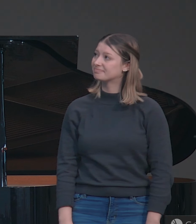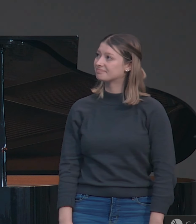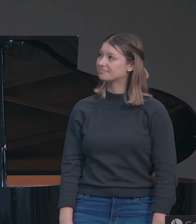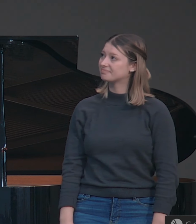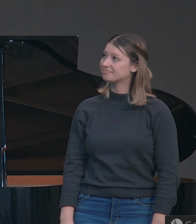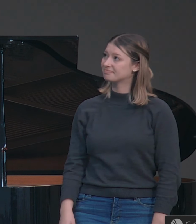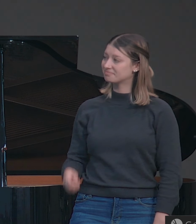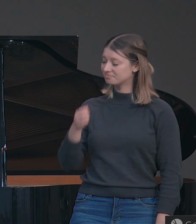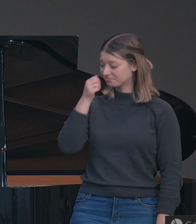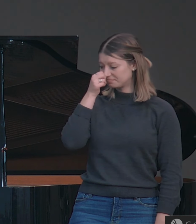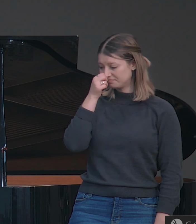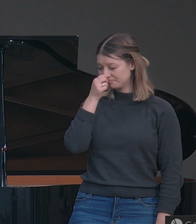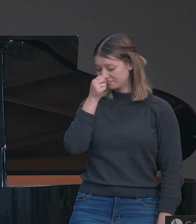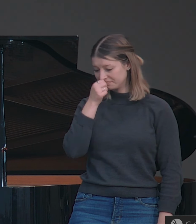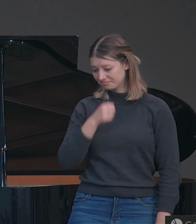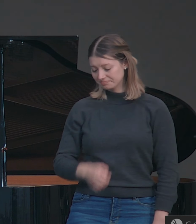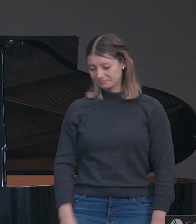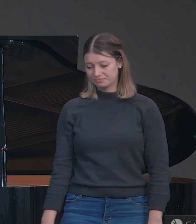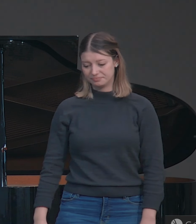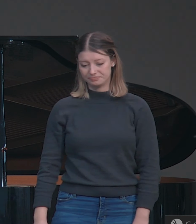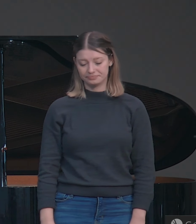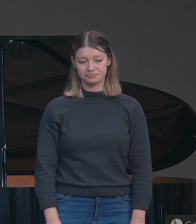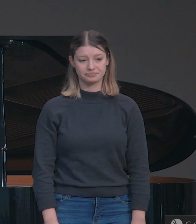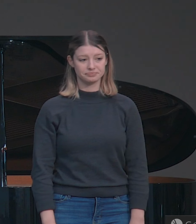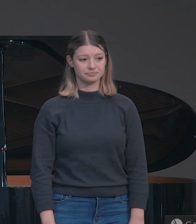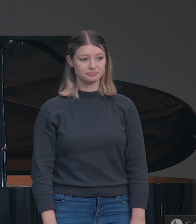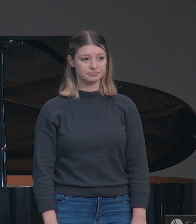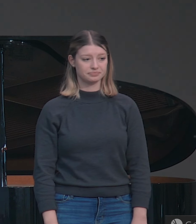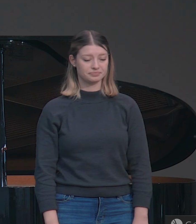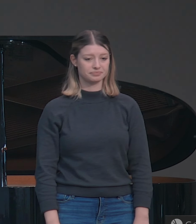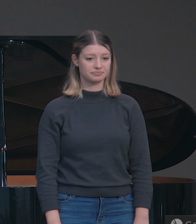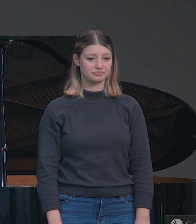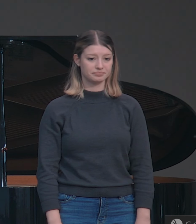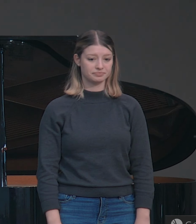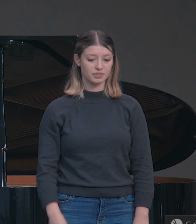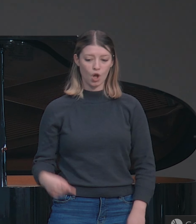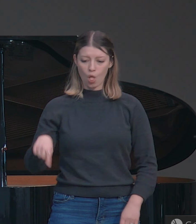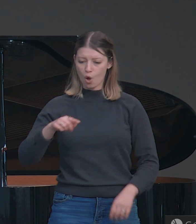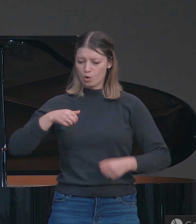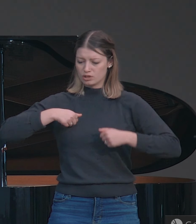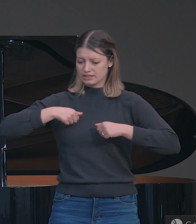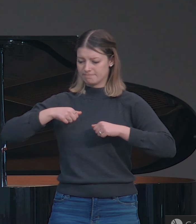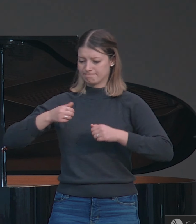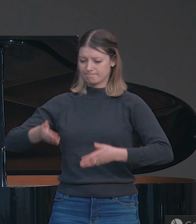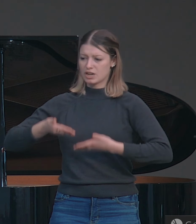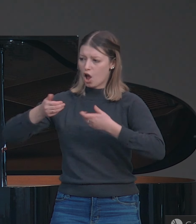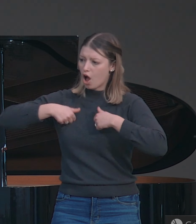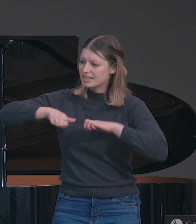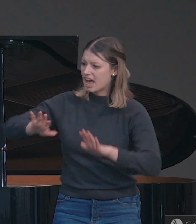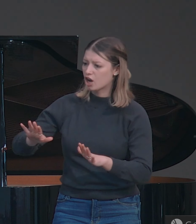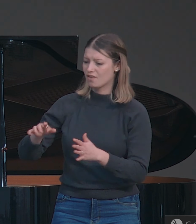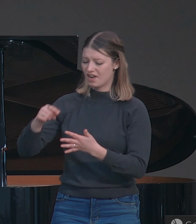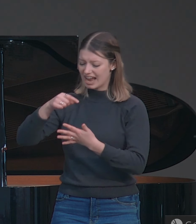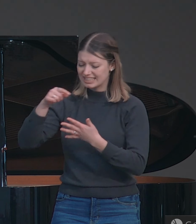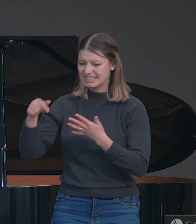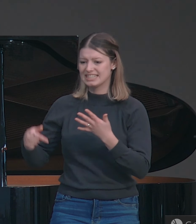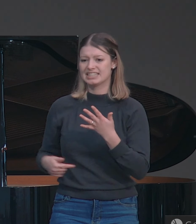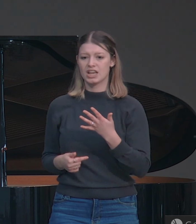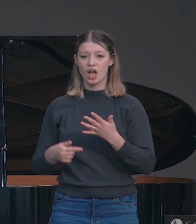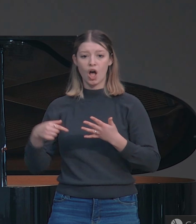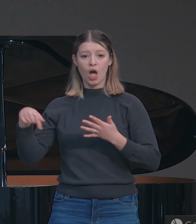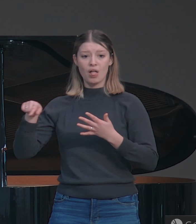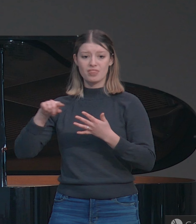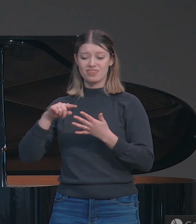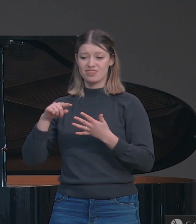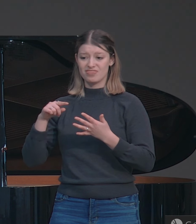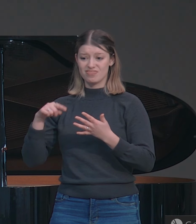You see, those sacrifices that were mentioned before because of the seriousness of sin, they went all the way to the